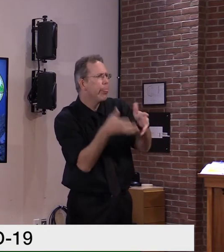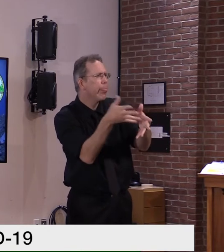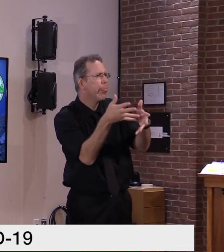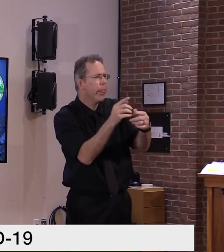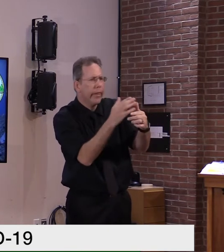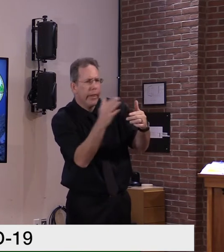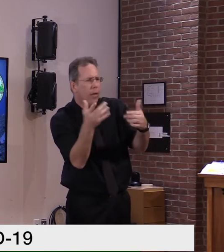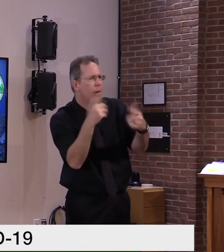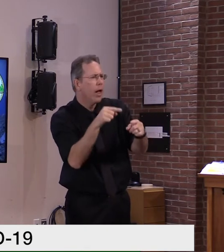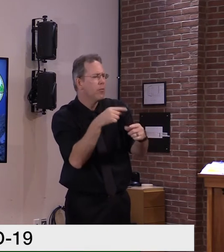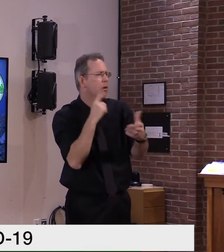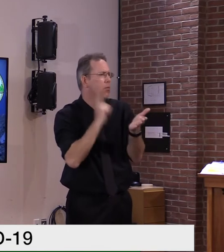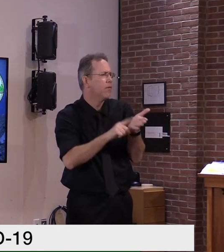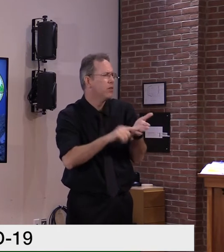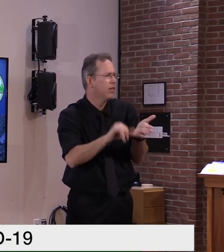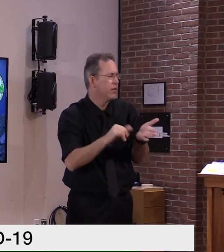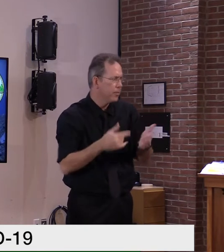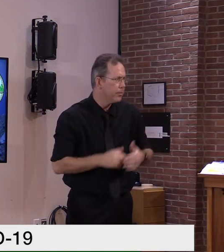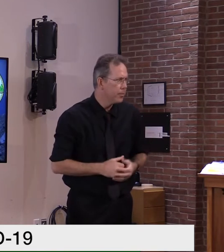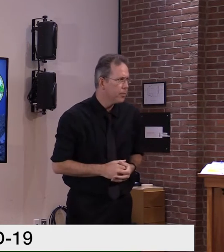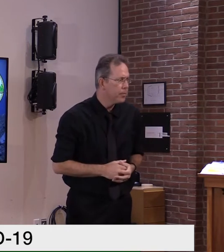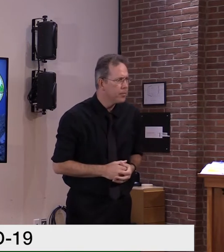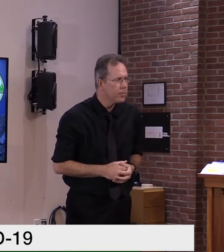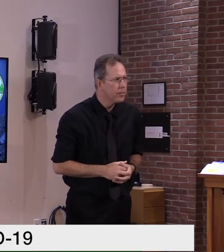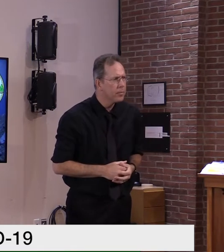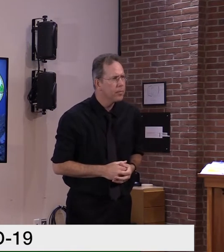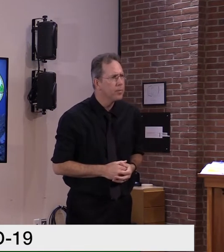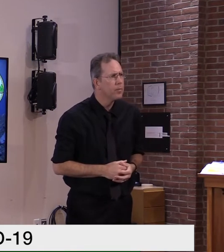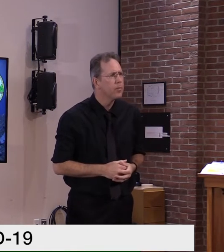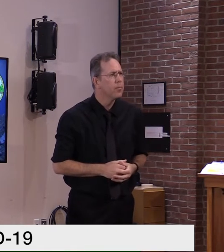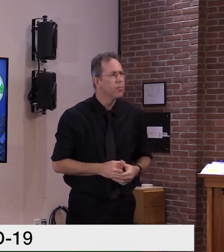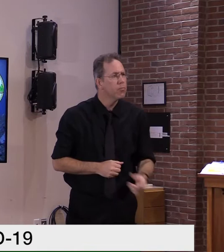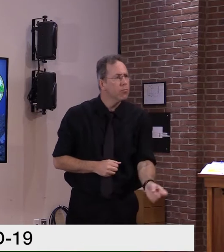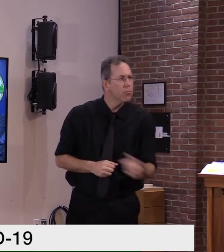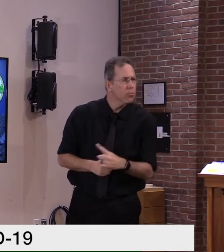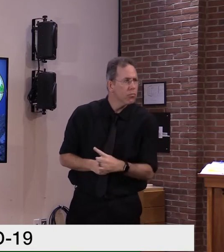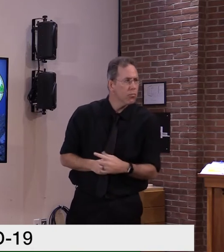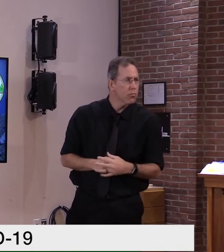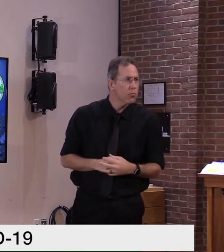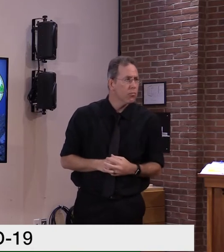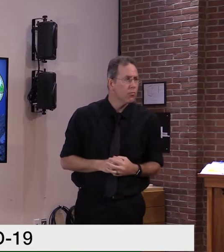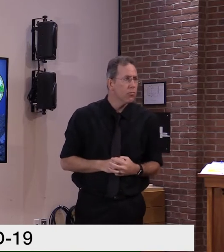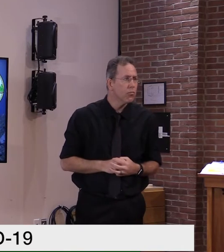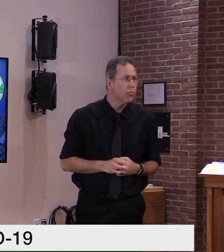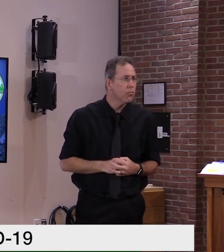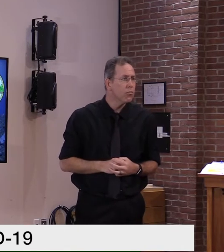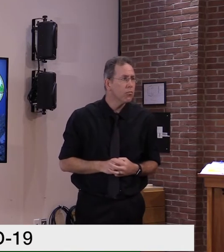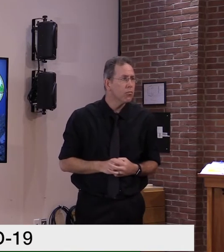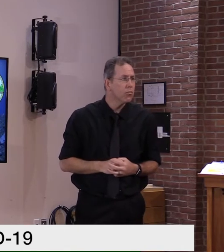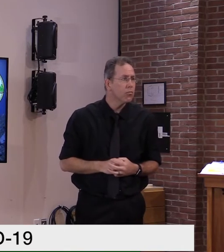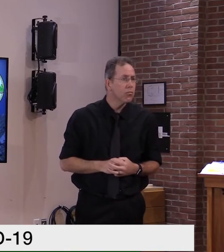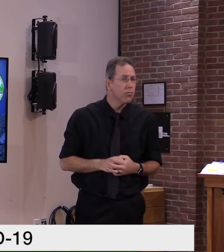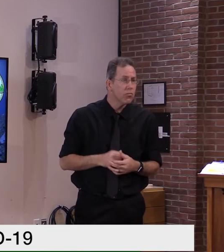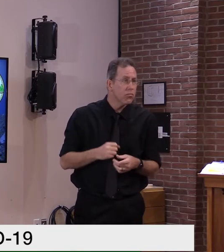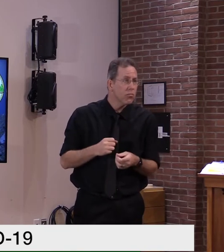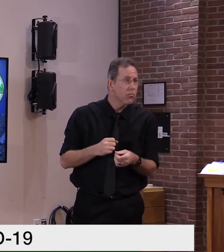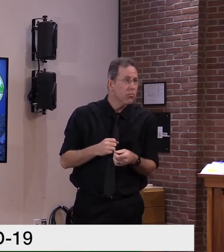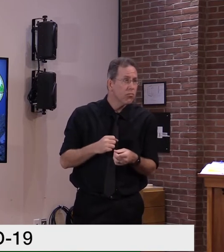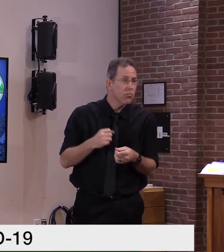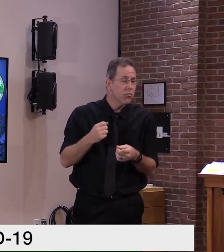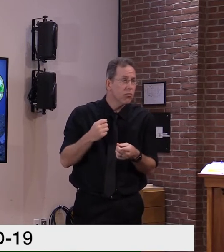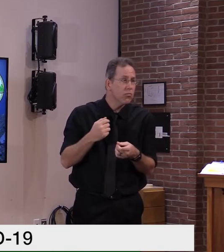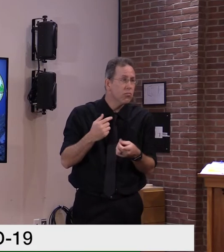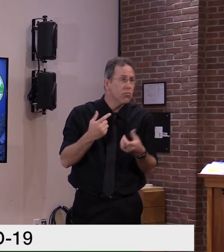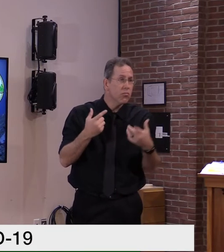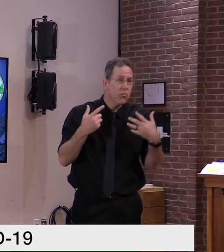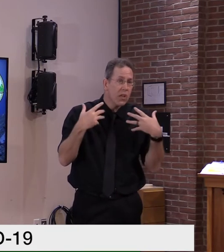So the health department never told you until 2 hours after their initial email to the patients that there